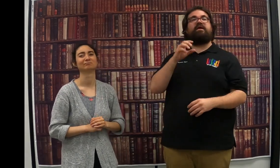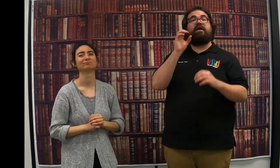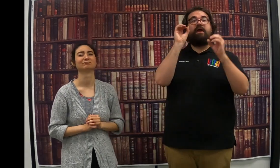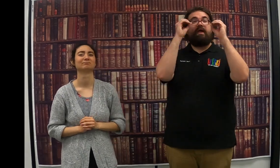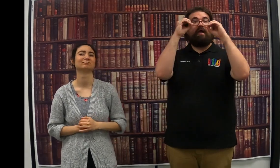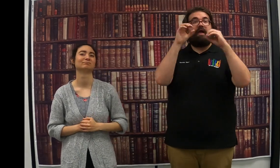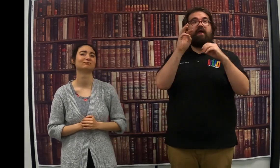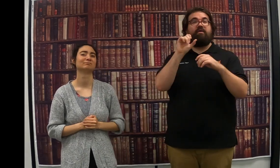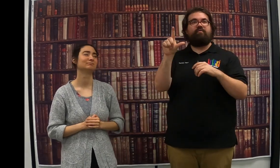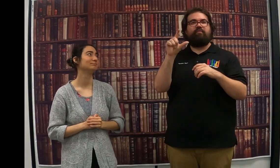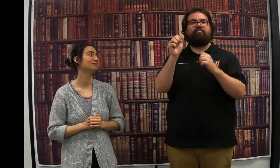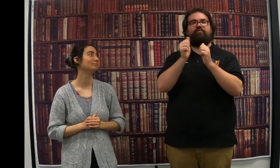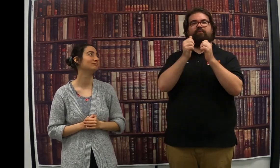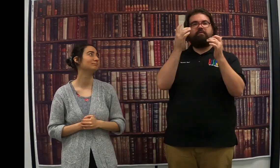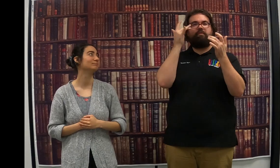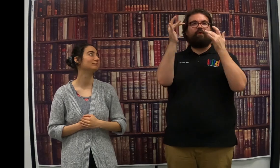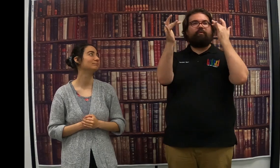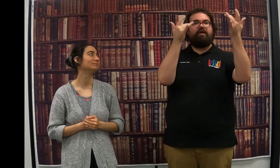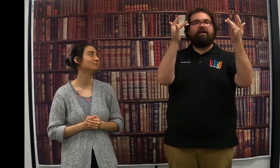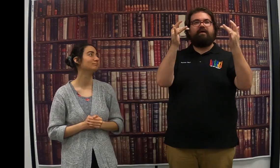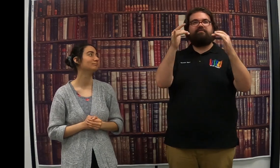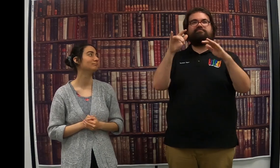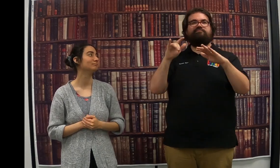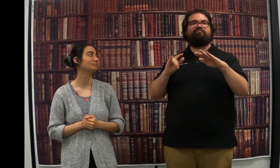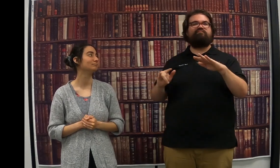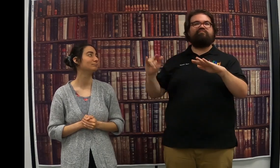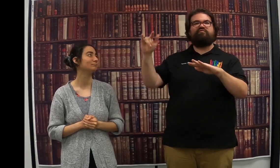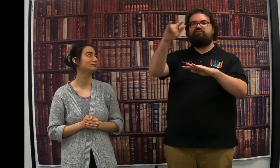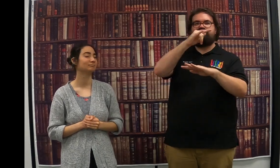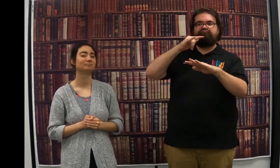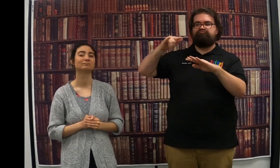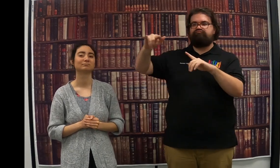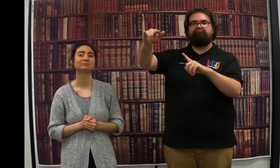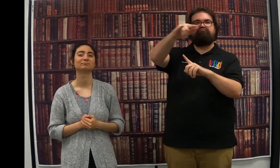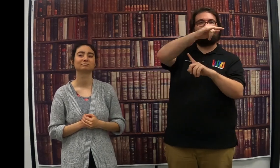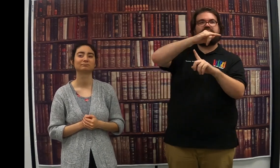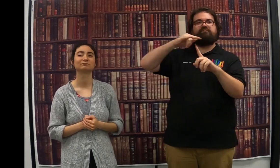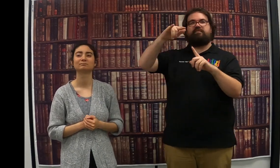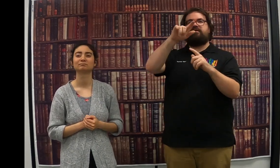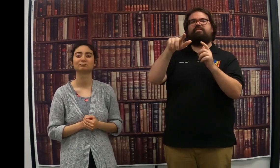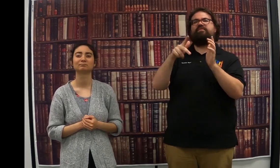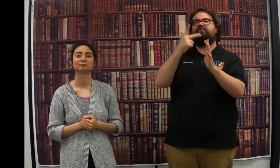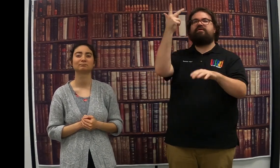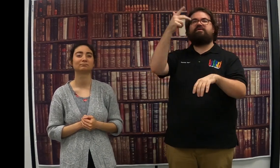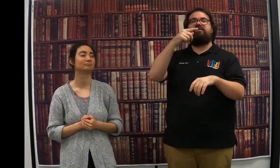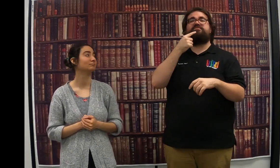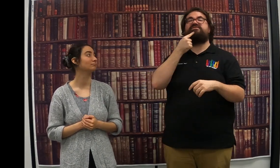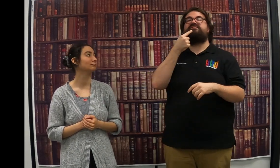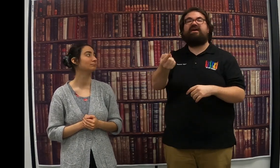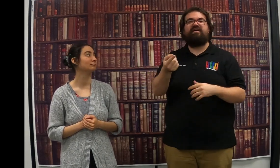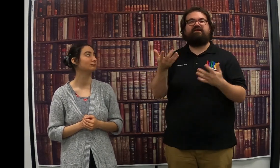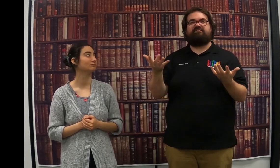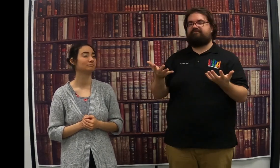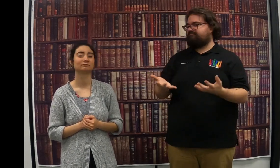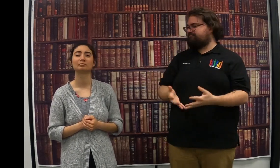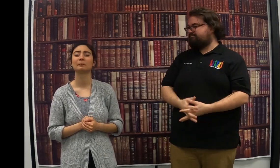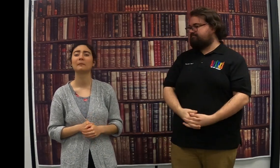A screech owl with glowing eyes flew 3 times round about her, and 3 times cried,